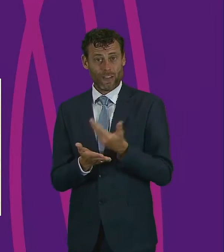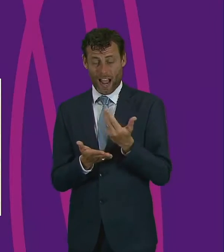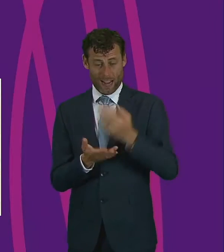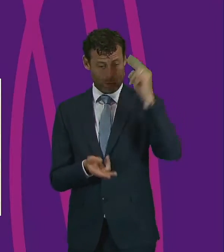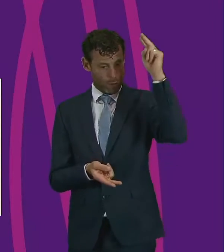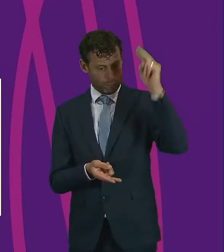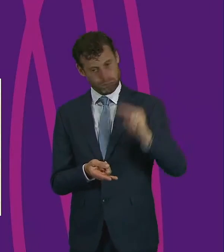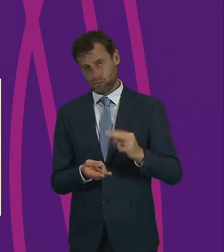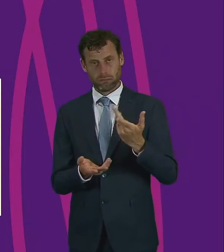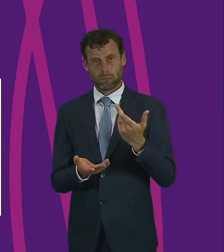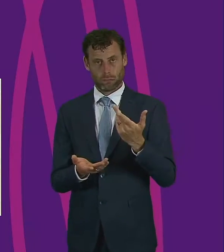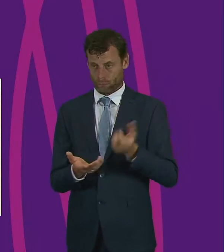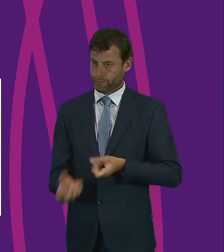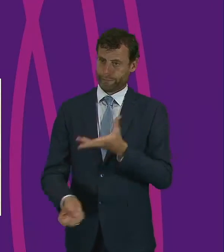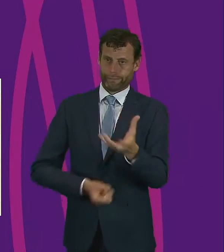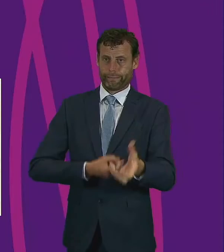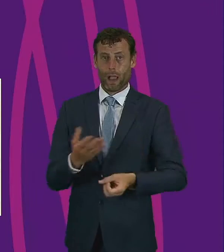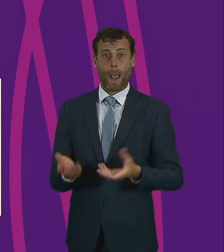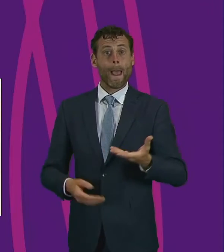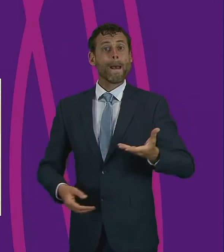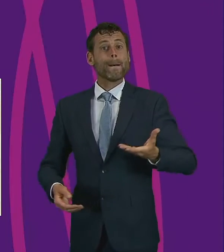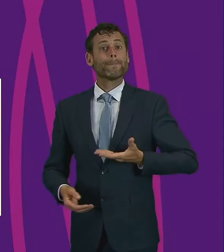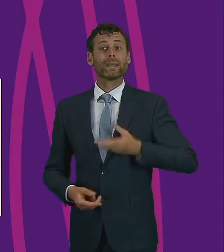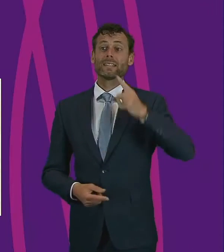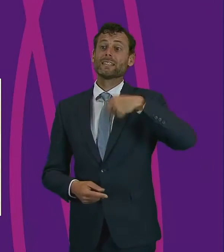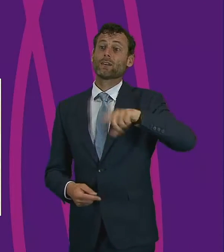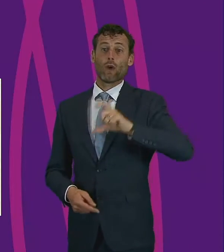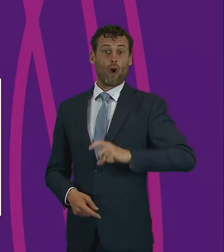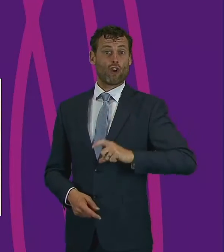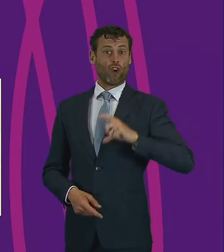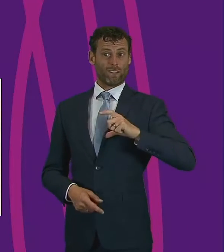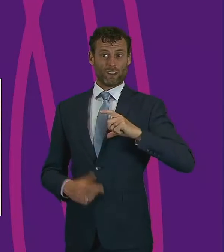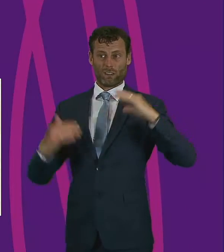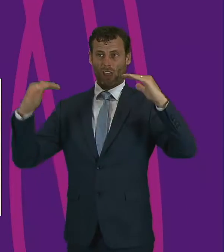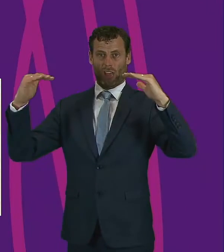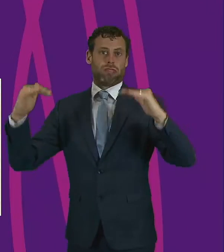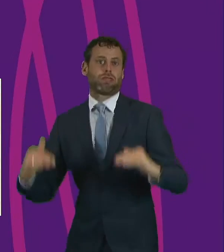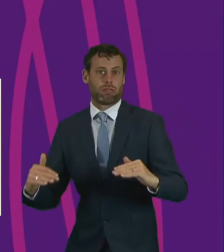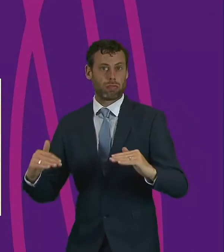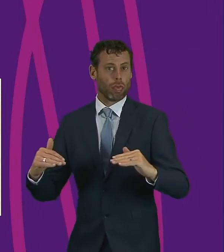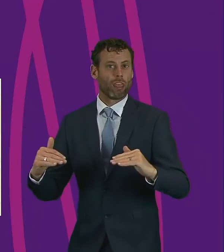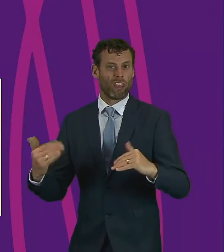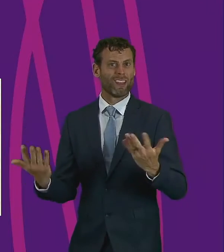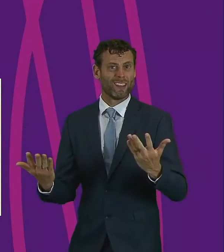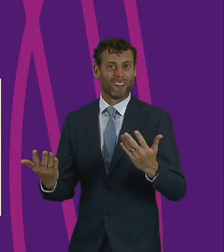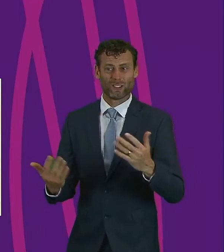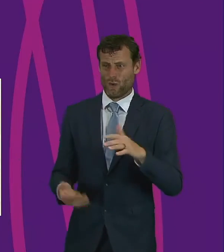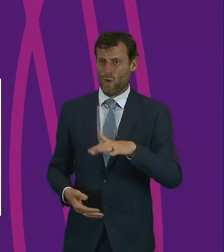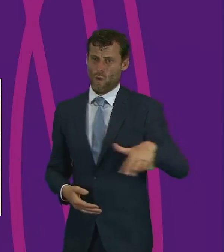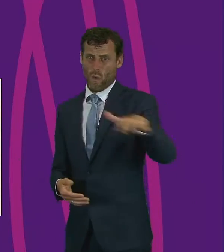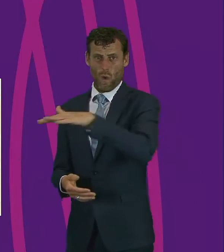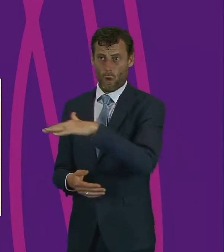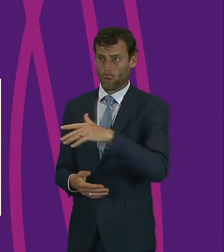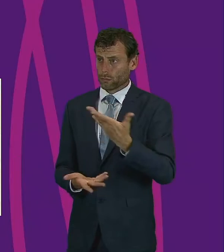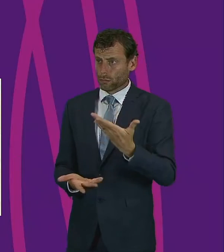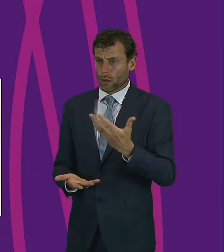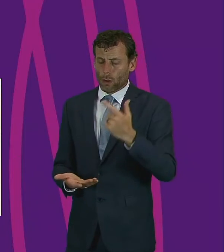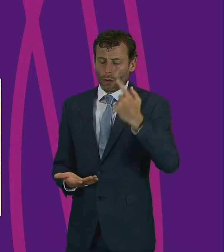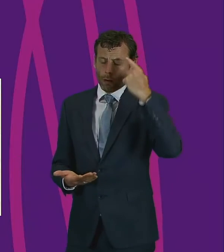from March. Business optimism has also fallen sharply, and significantly uncertainty surrounding the pandemic